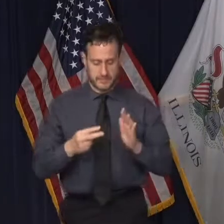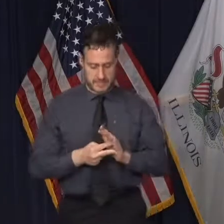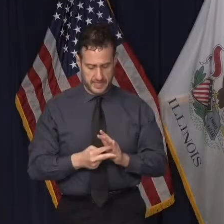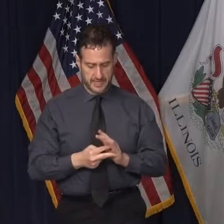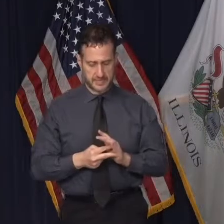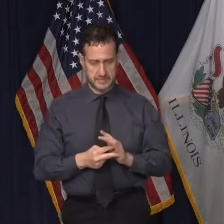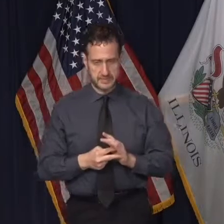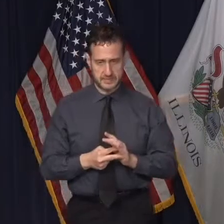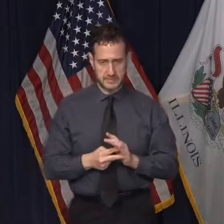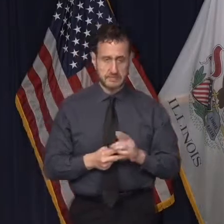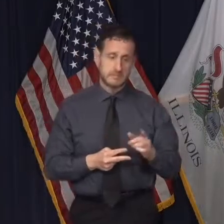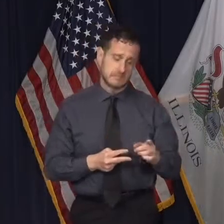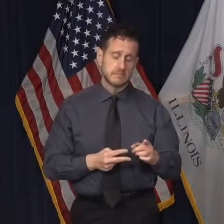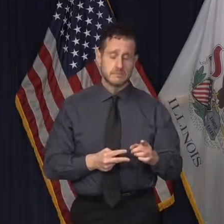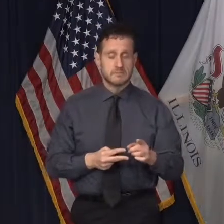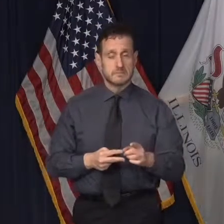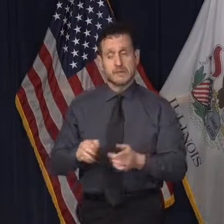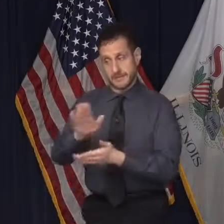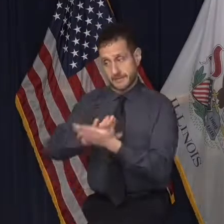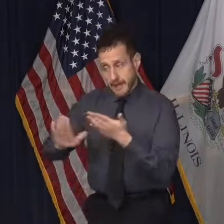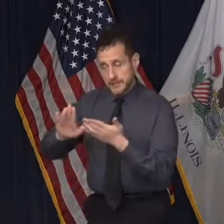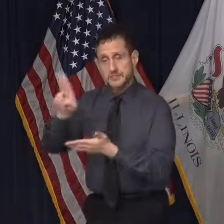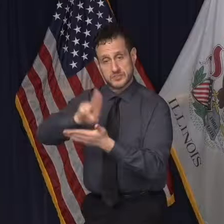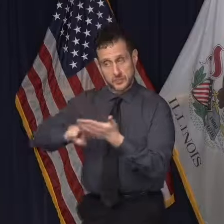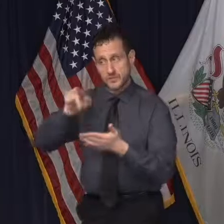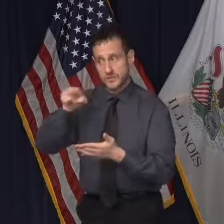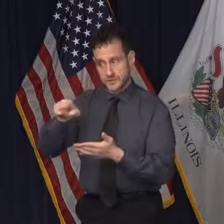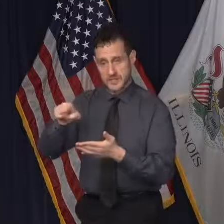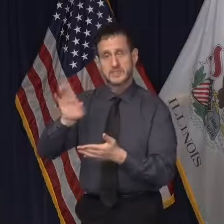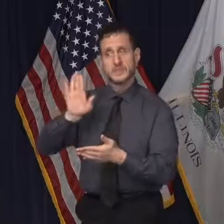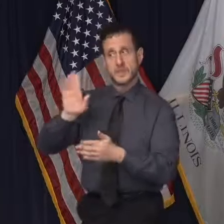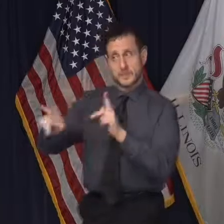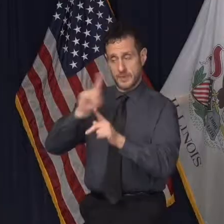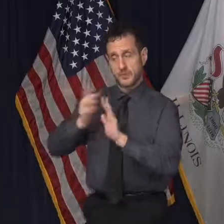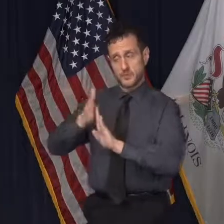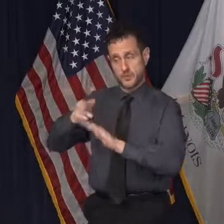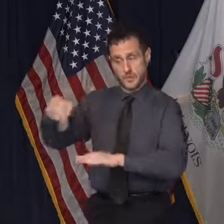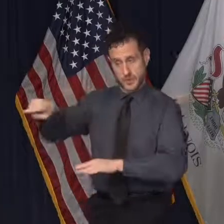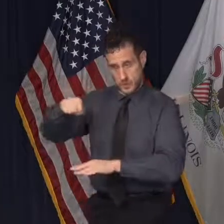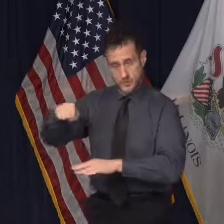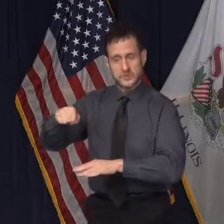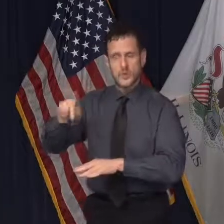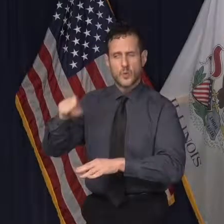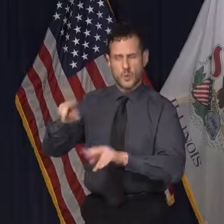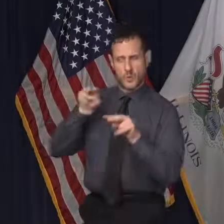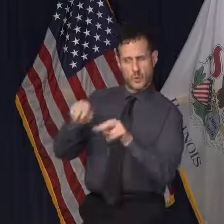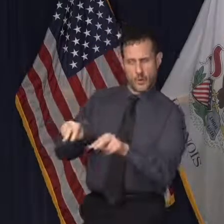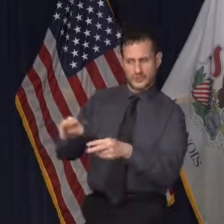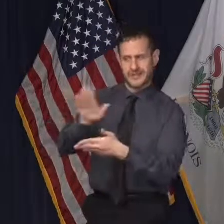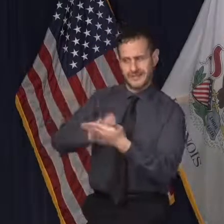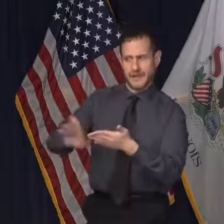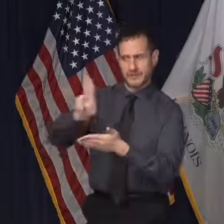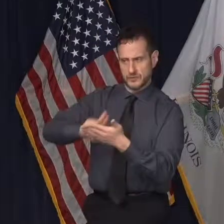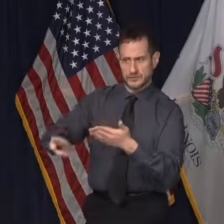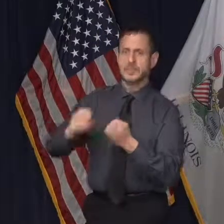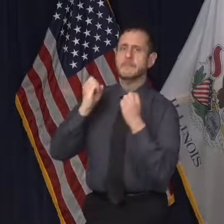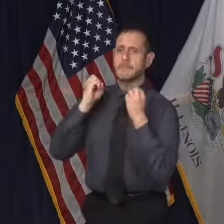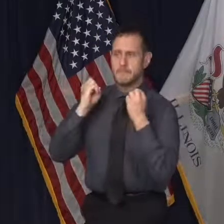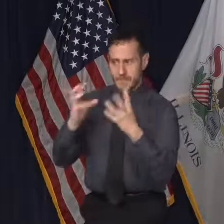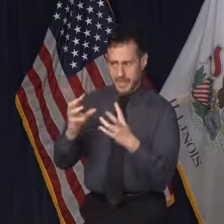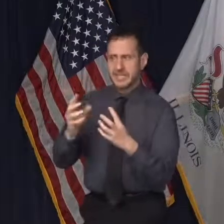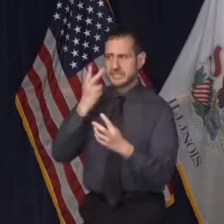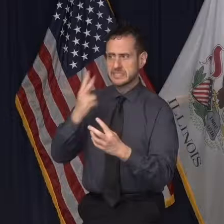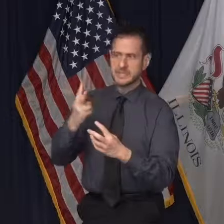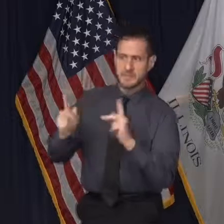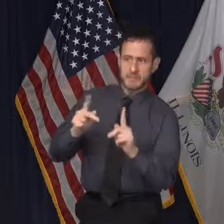officials at higher education institutions. We're carefully watching the outbreaks that we've seen on college campuses the last 2